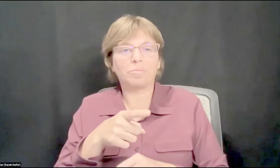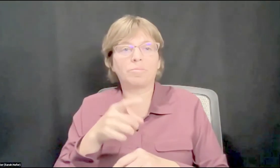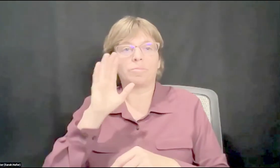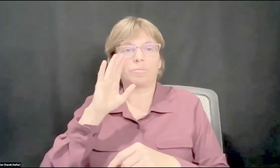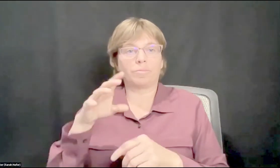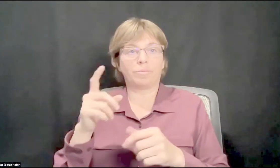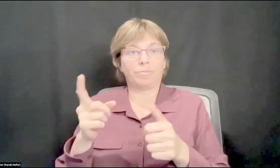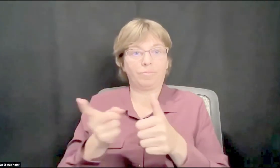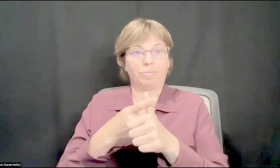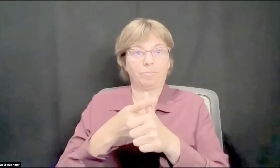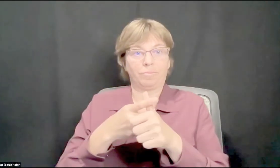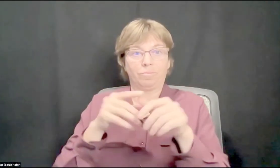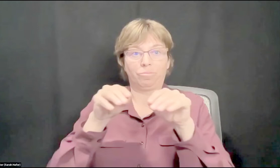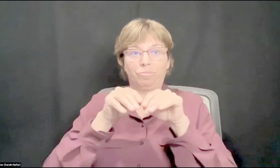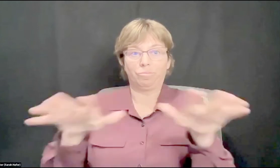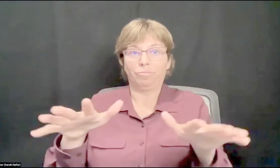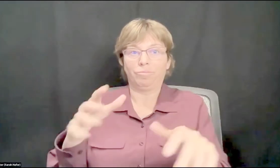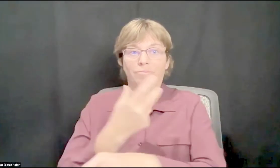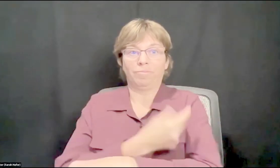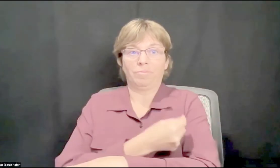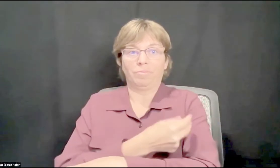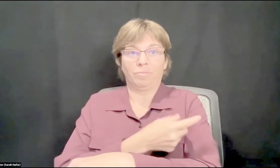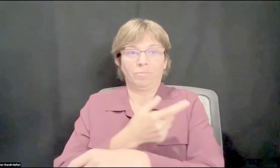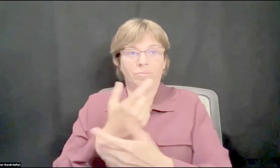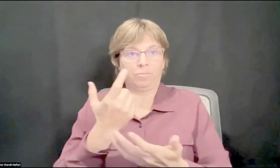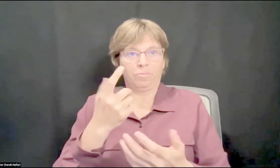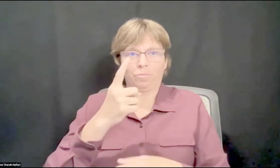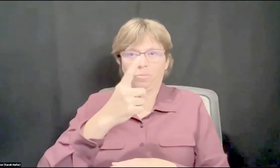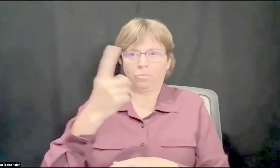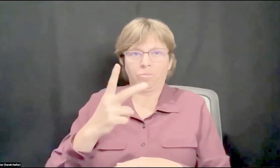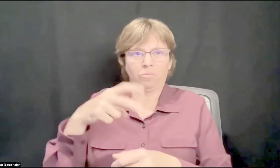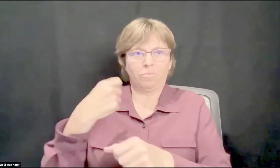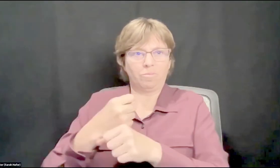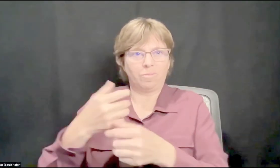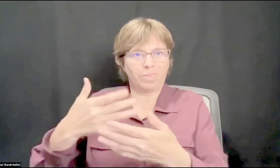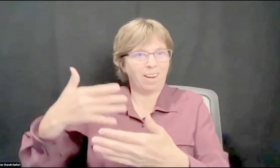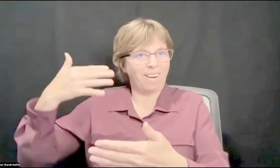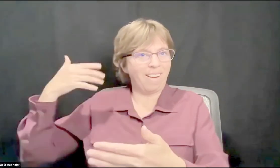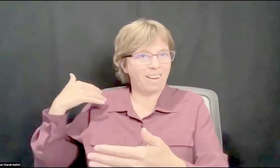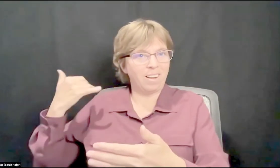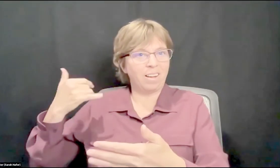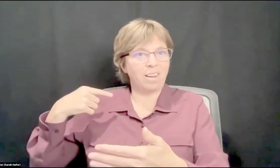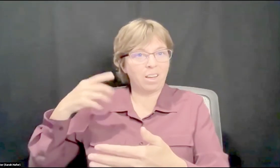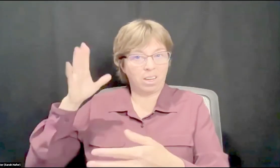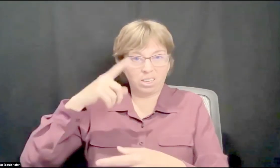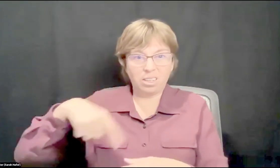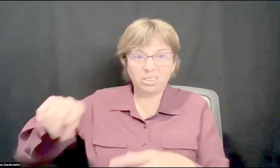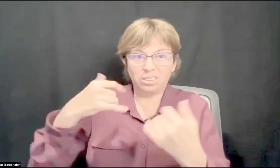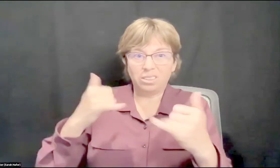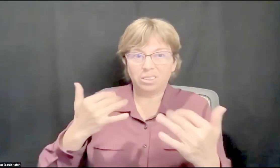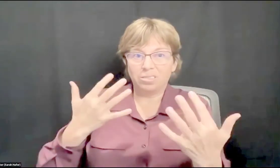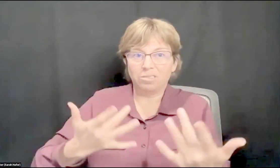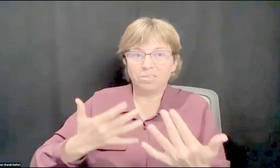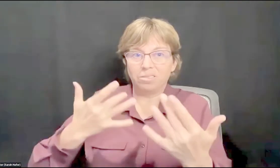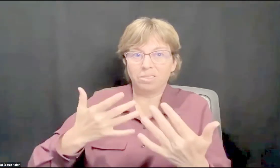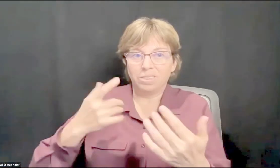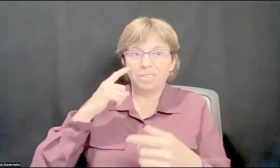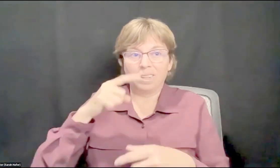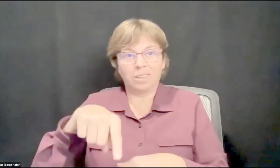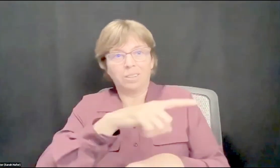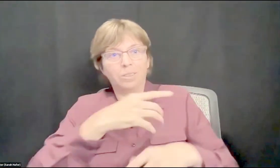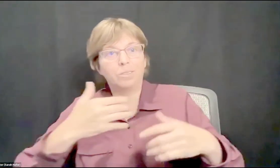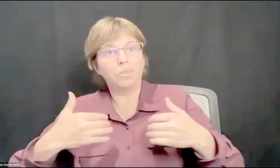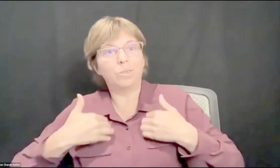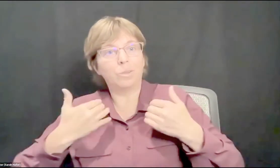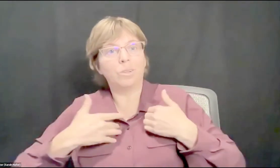for the youngest among us to have vaccines available. This is all happening at the federal level. The